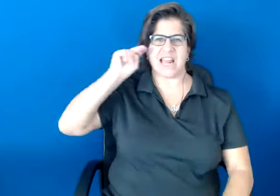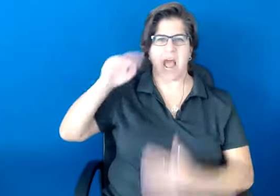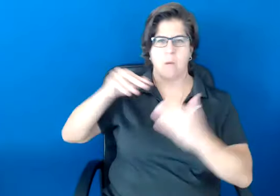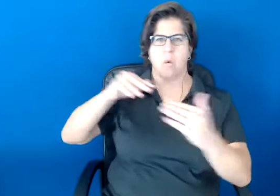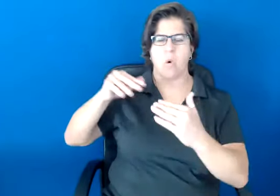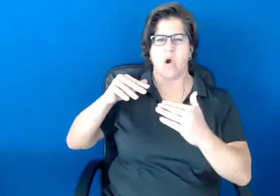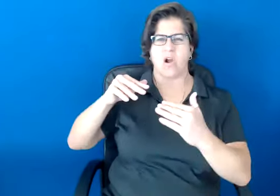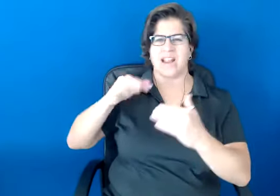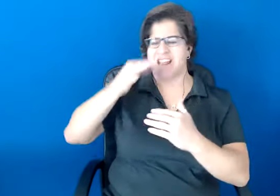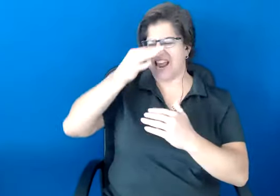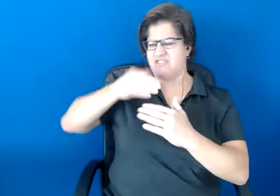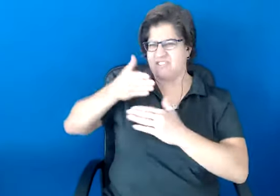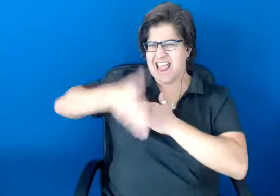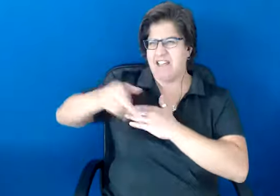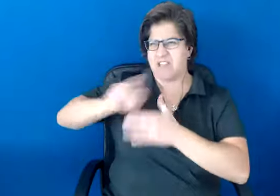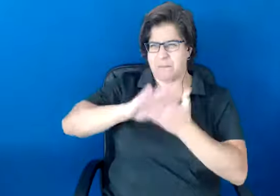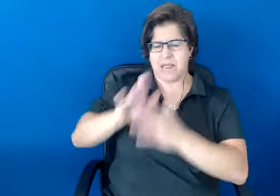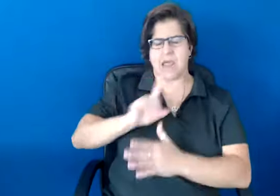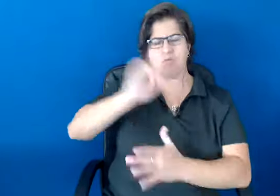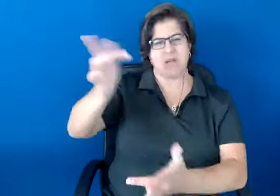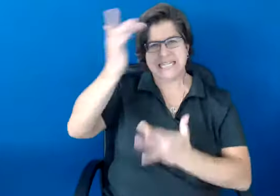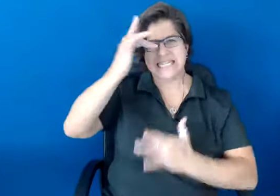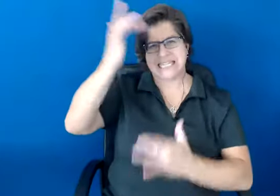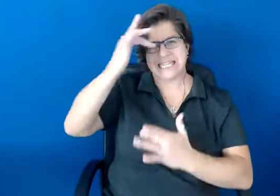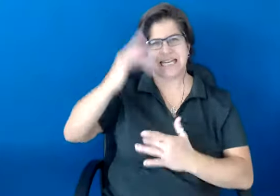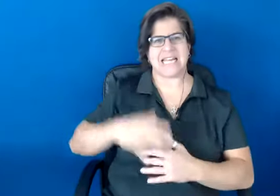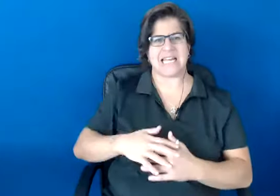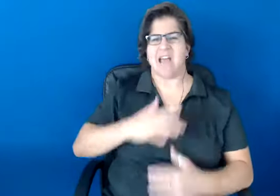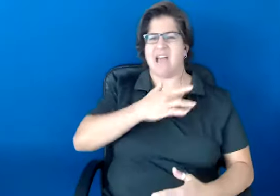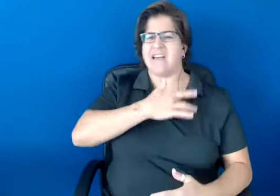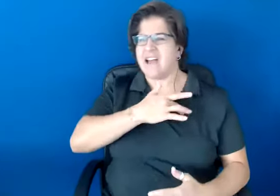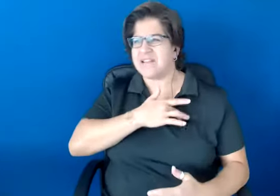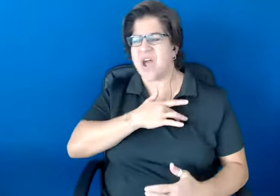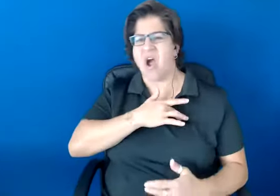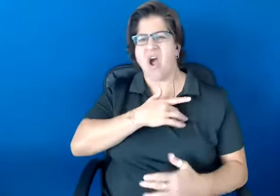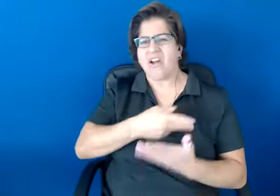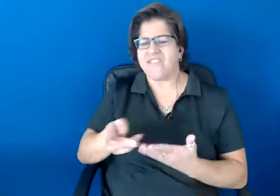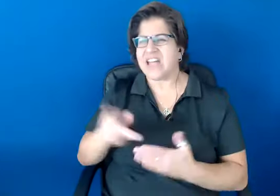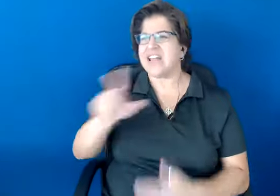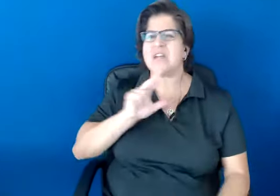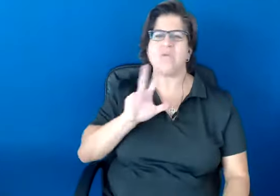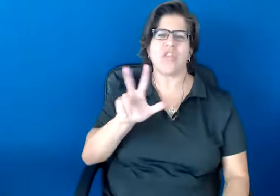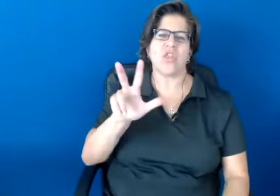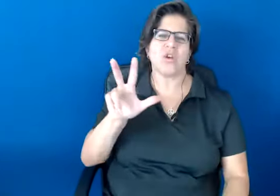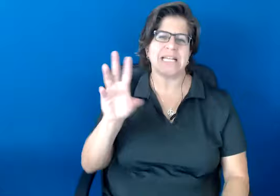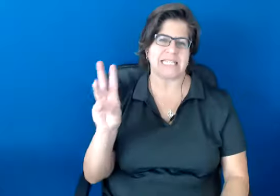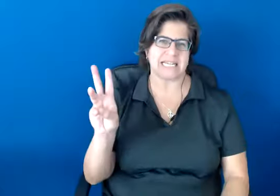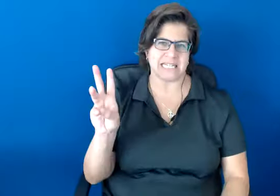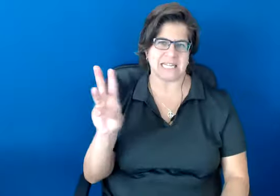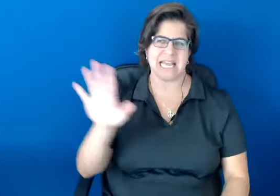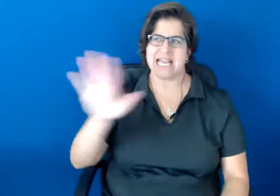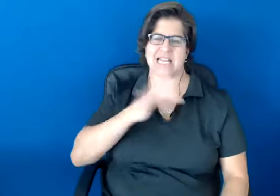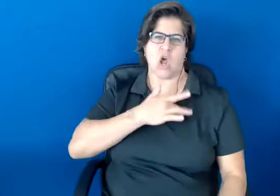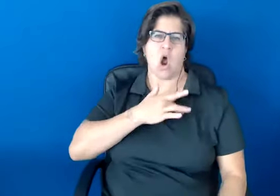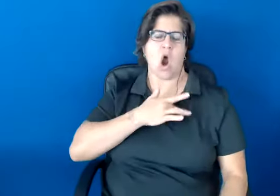shortly thereafter became very ill with congestive heart failure. He was 36 years old. His heart was